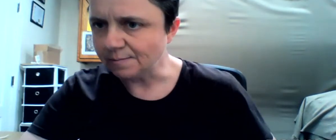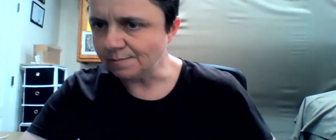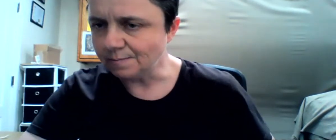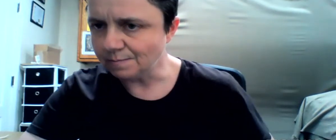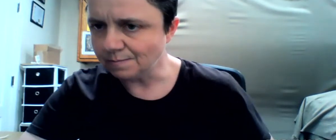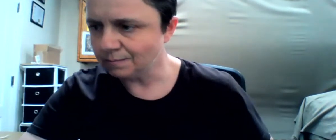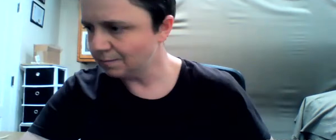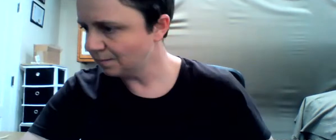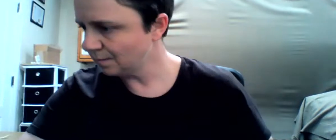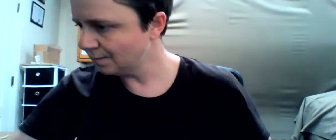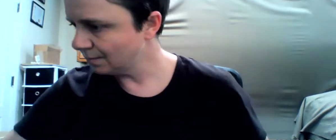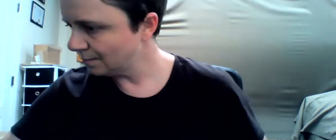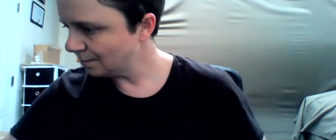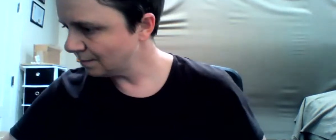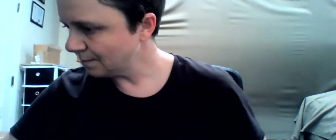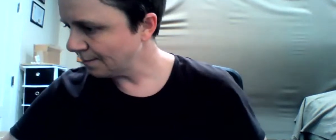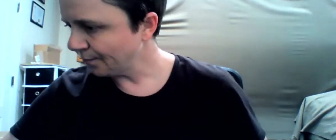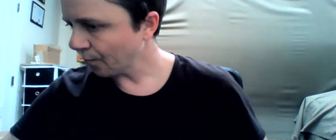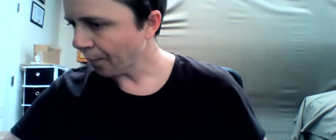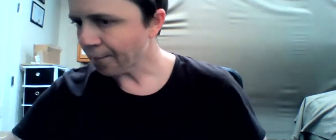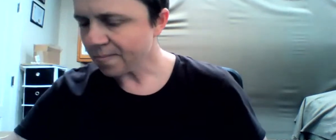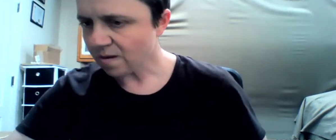All right.